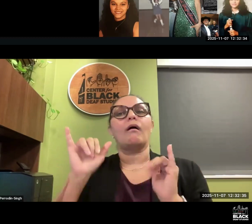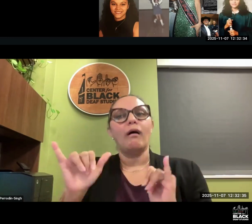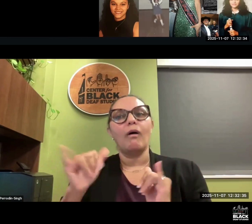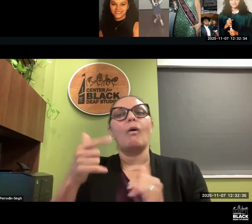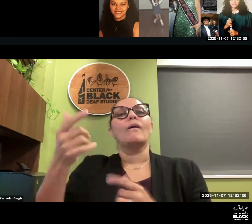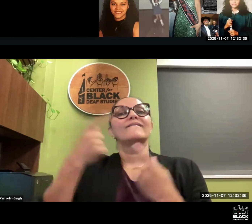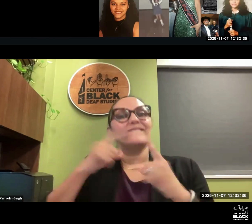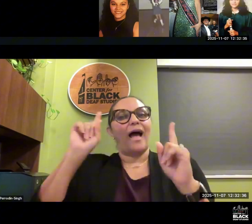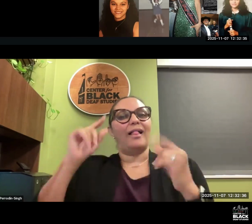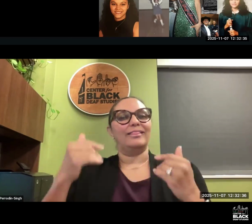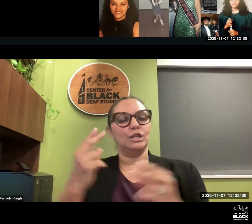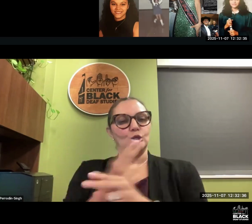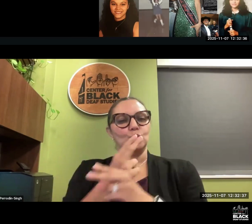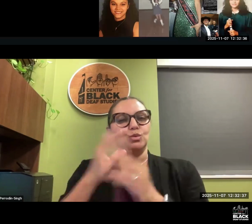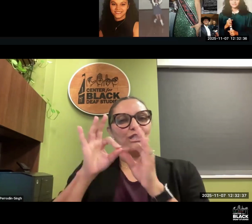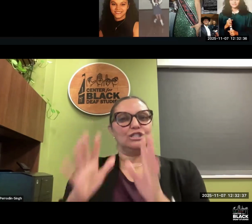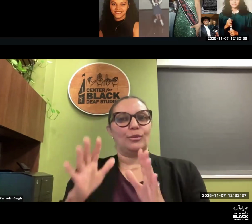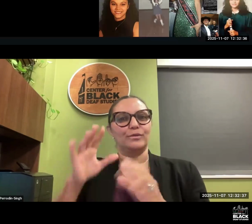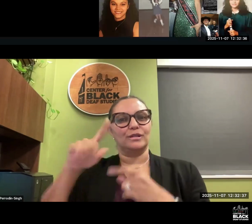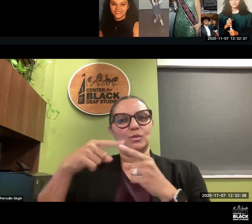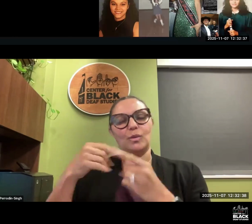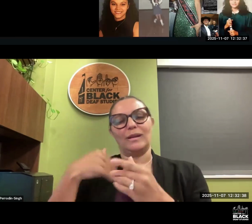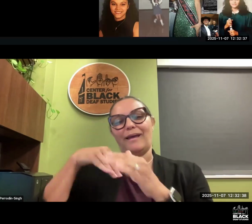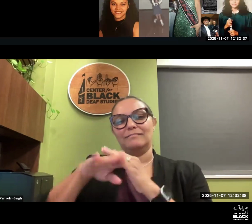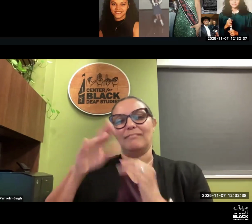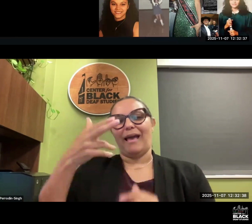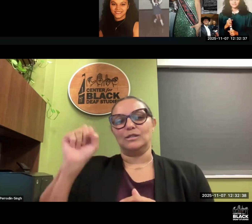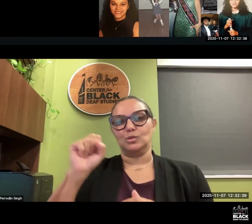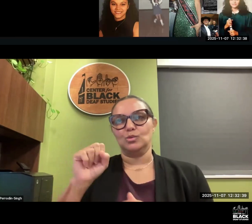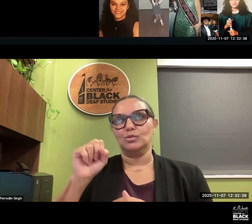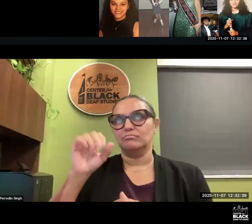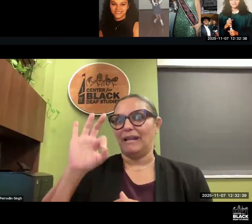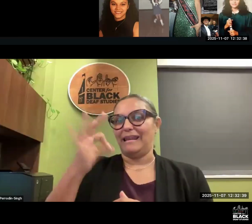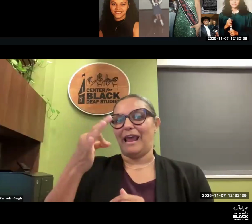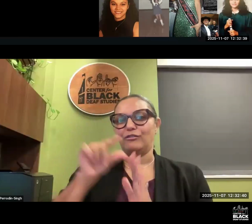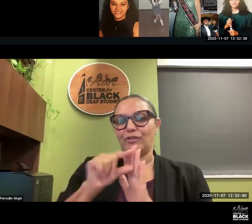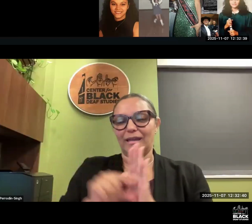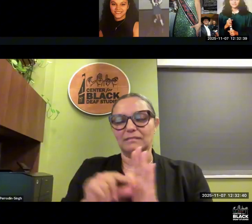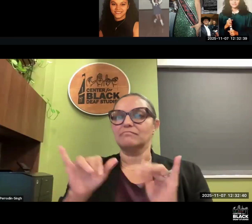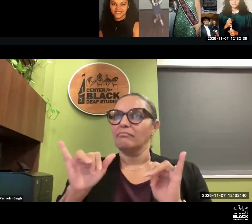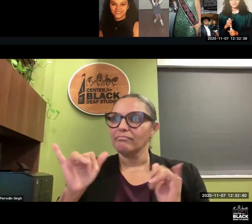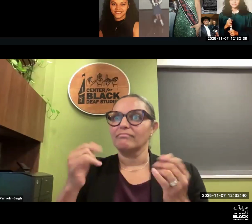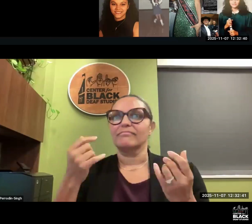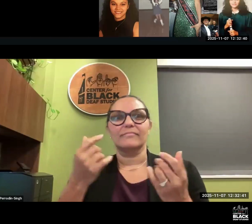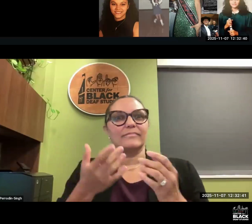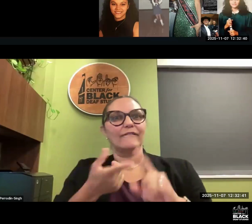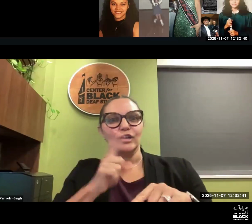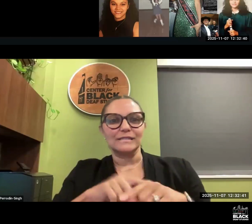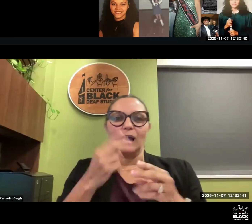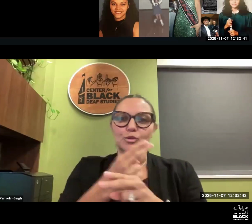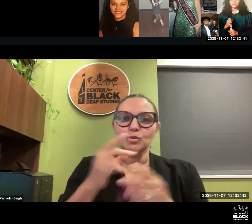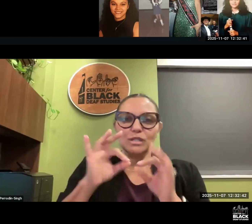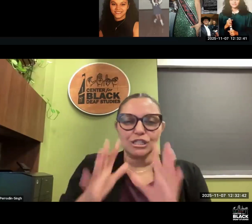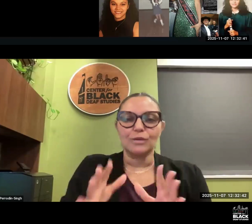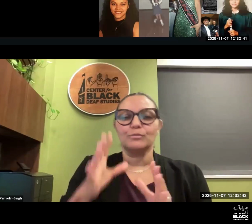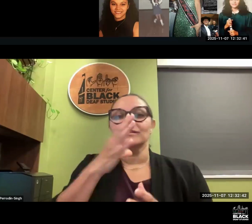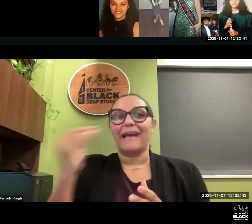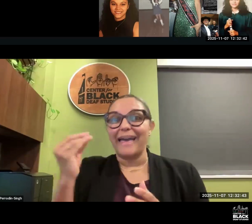challenges is that they didn't provide an interpreter before middle school. So at high school, ninth grade, very vividly. It was my